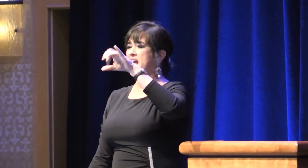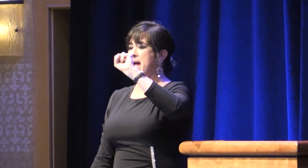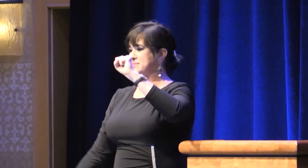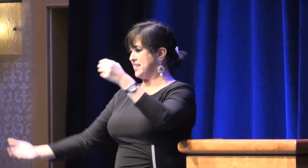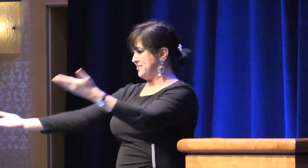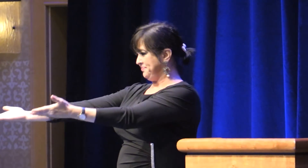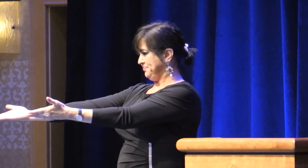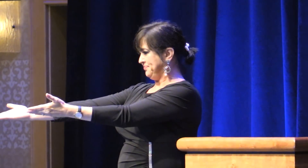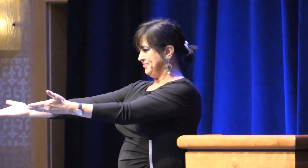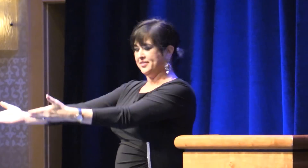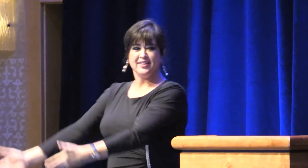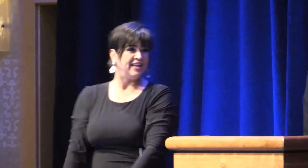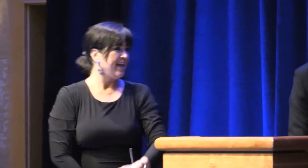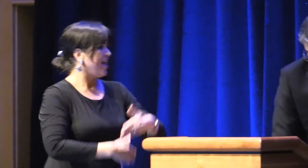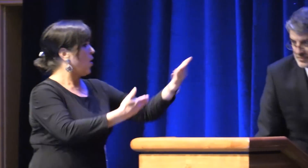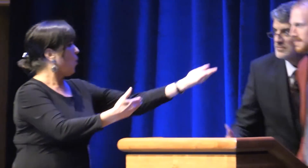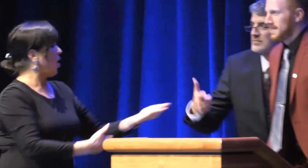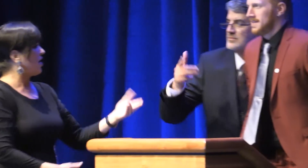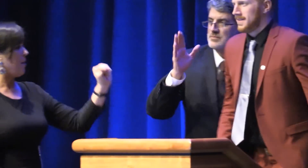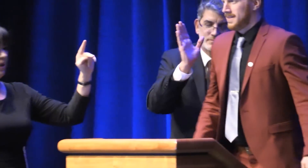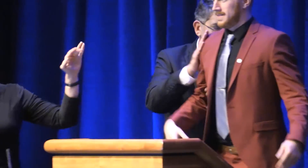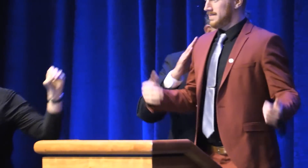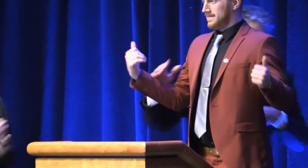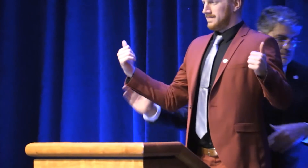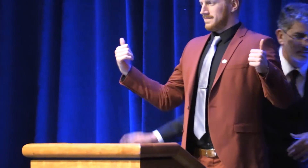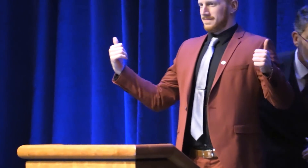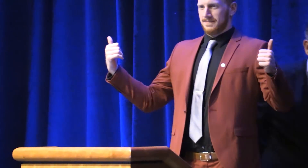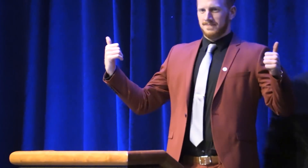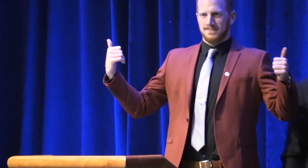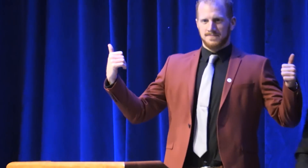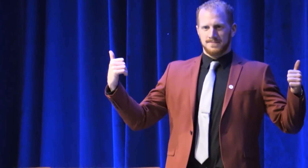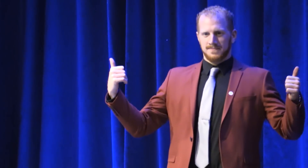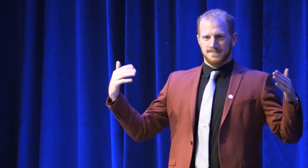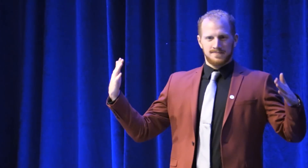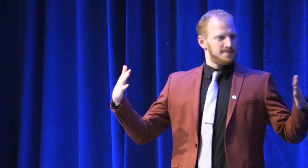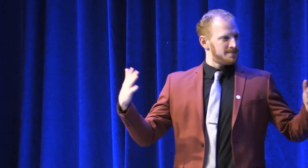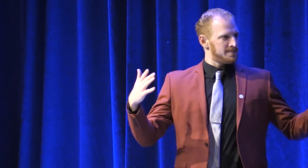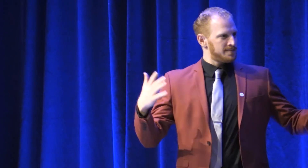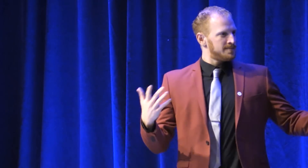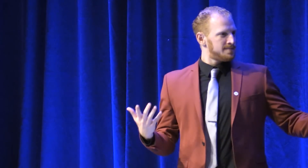Mark Seeger and Susan Thompson, thank you for interpreting, and here's Nico.